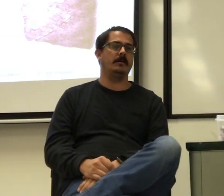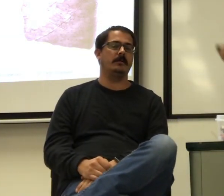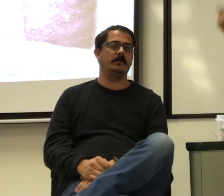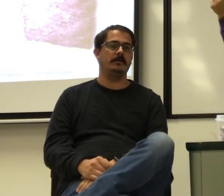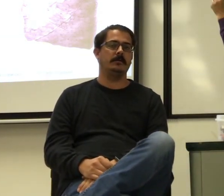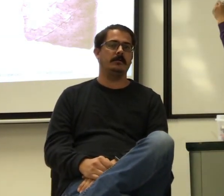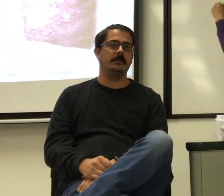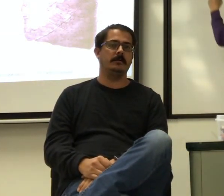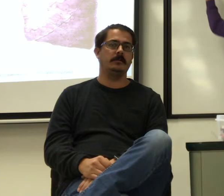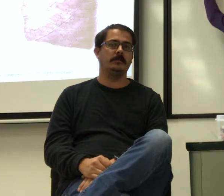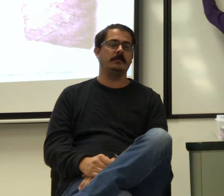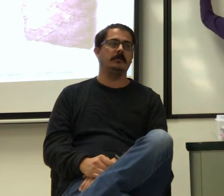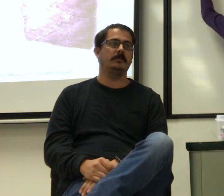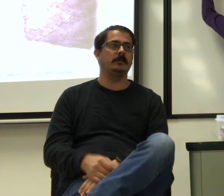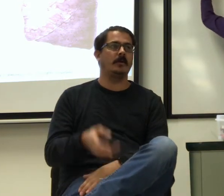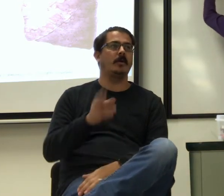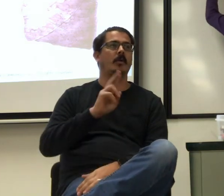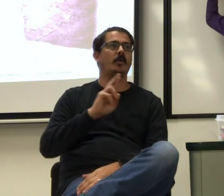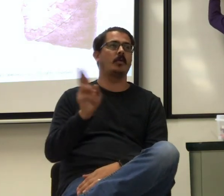Okay, so we got right lung,